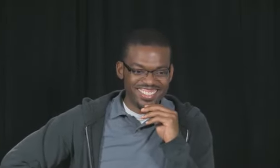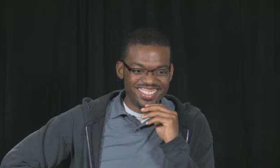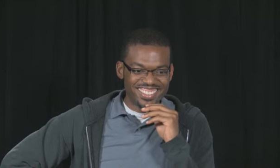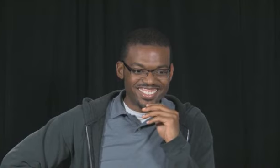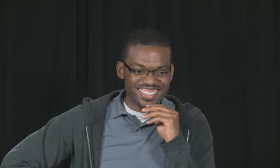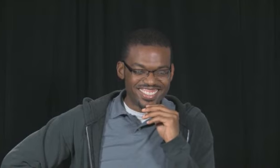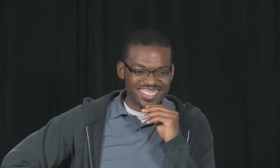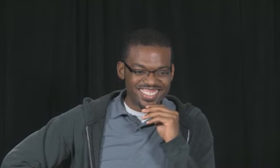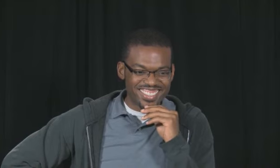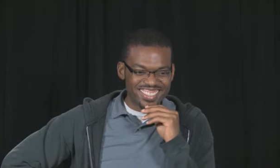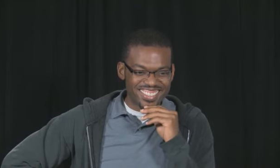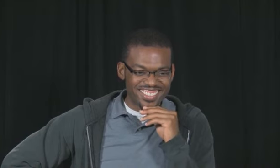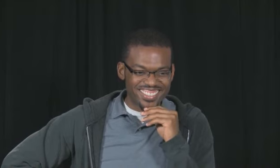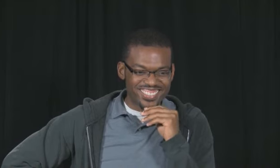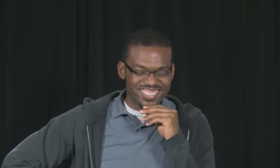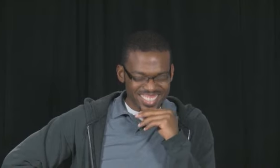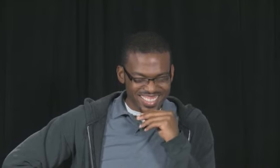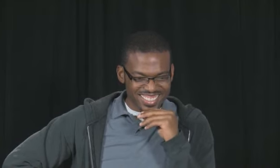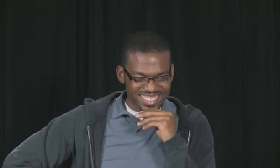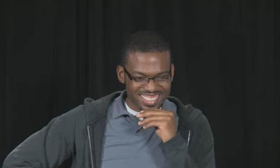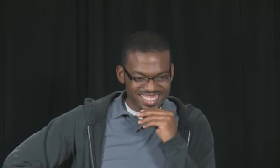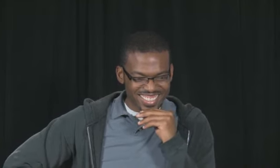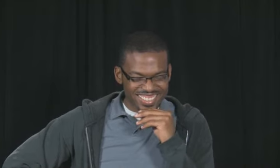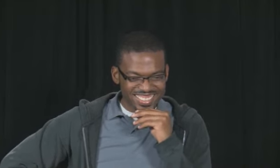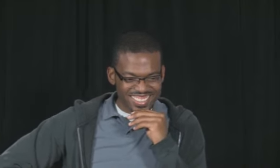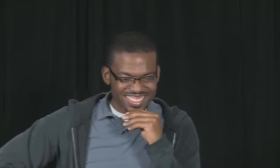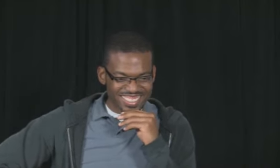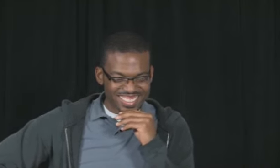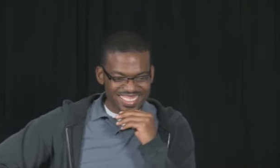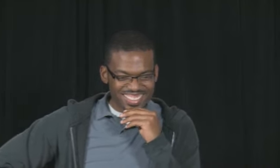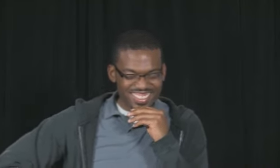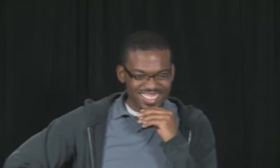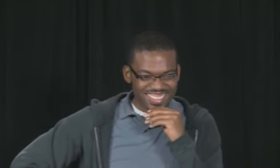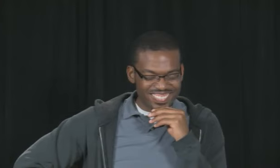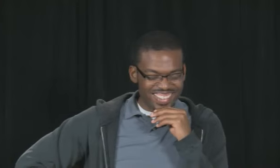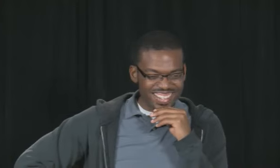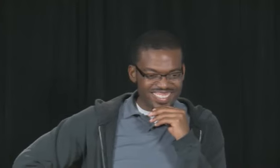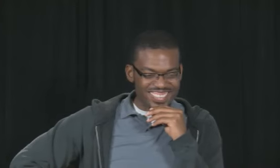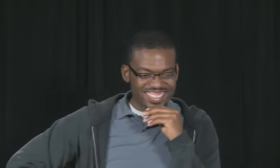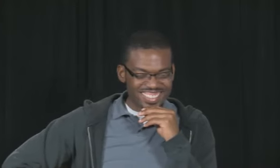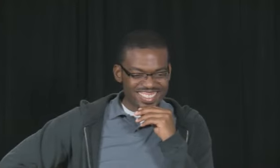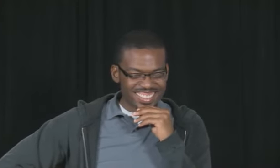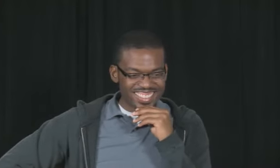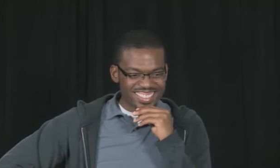in half tones like that. Really? Start to hear what's available to you. Wow. Just